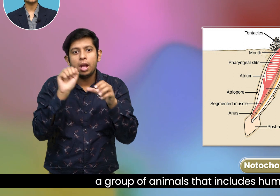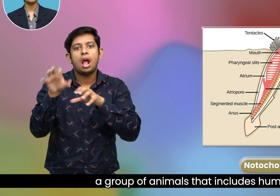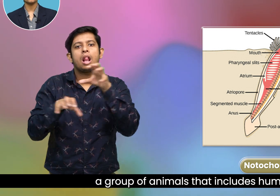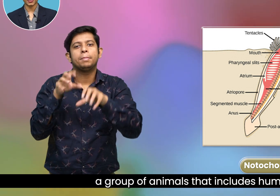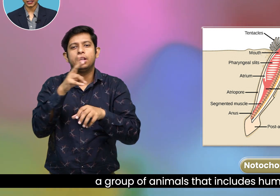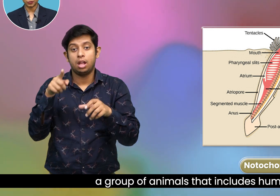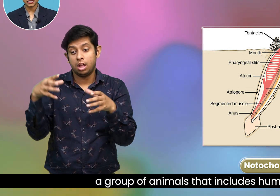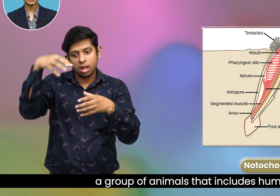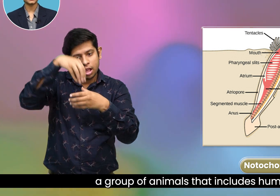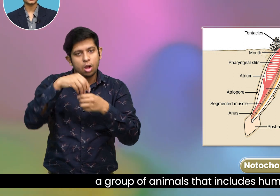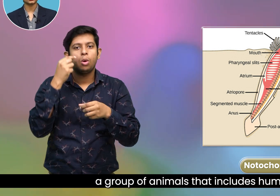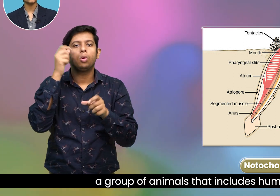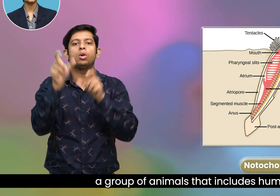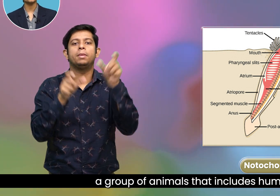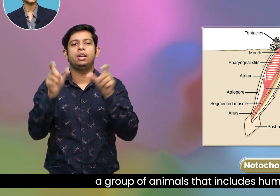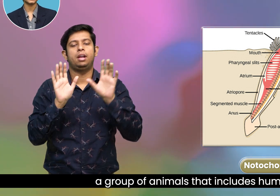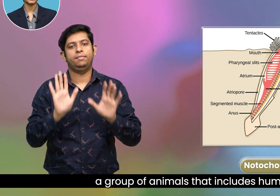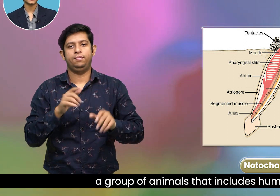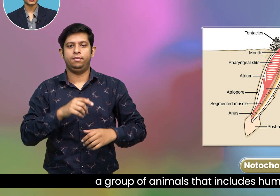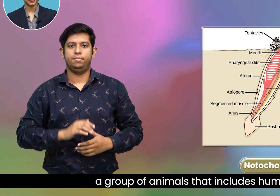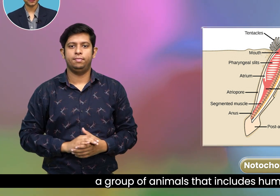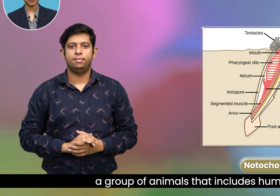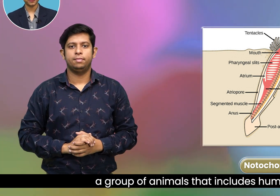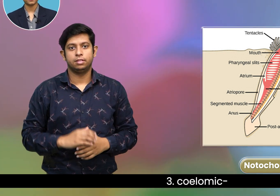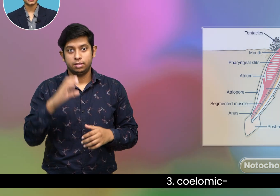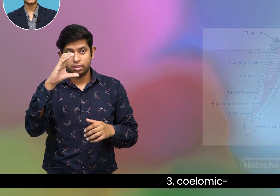a group of animals that includes humans.